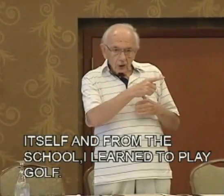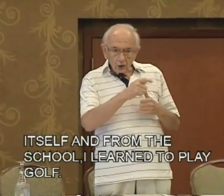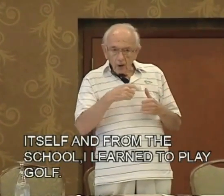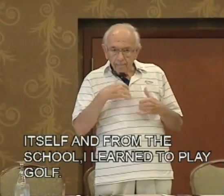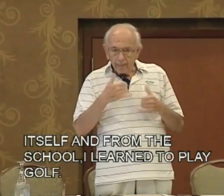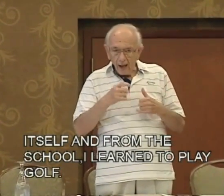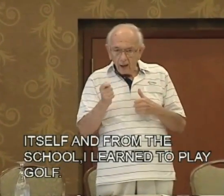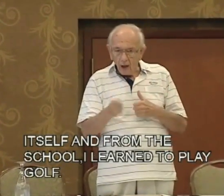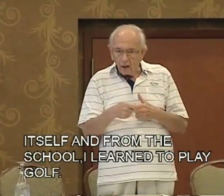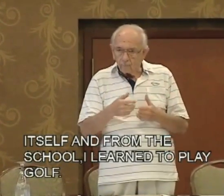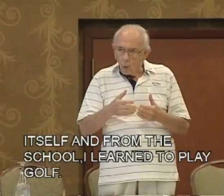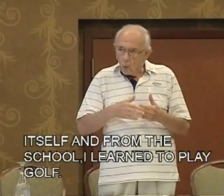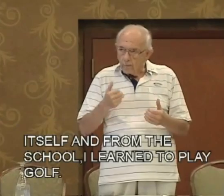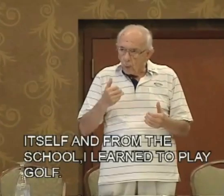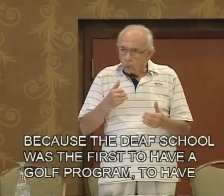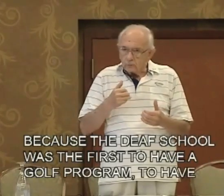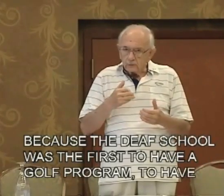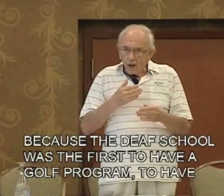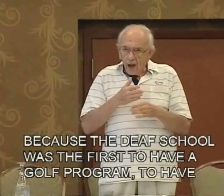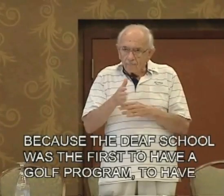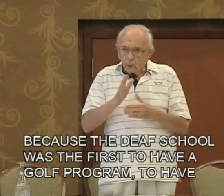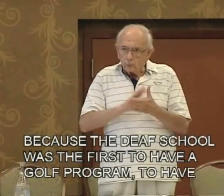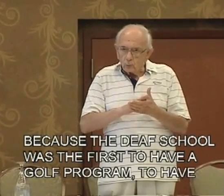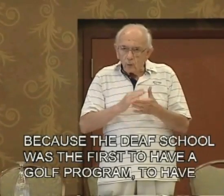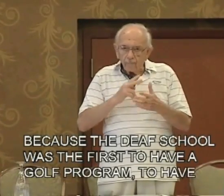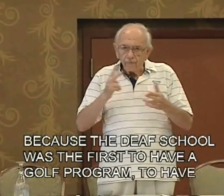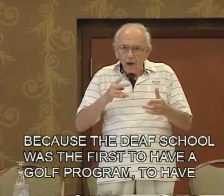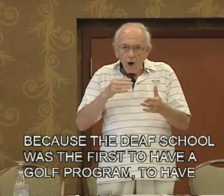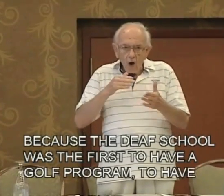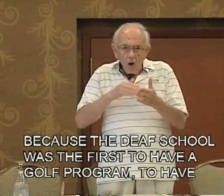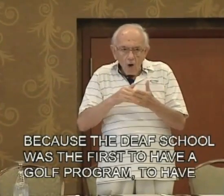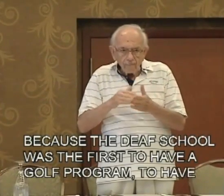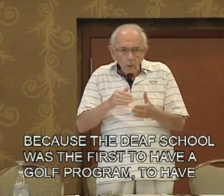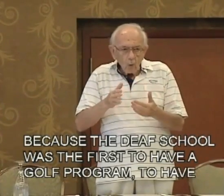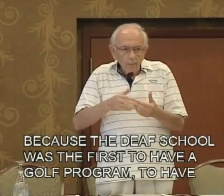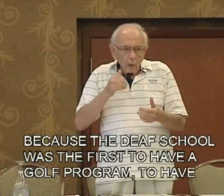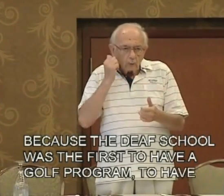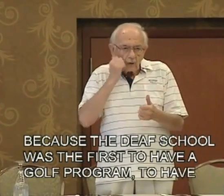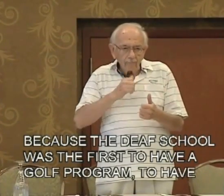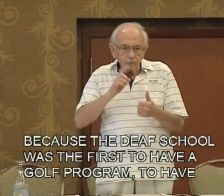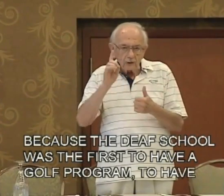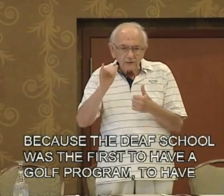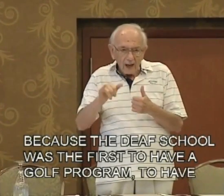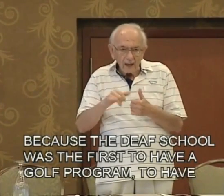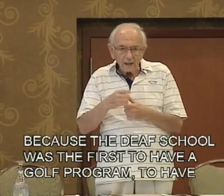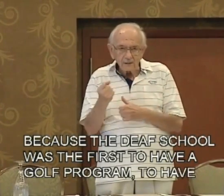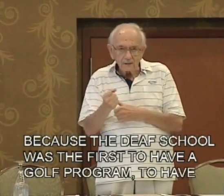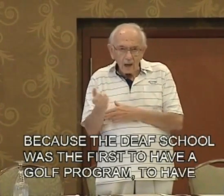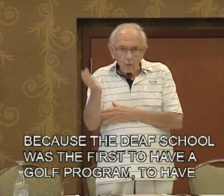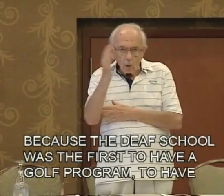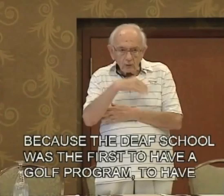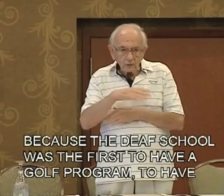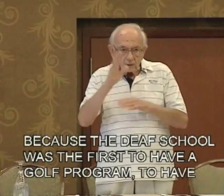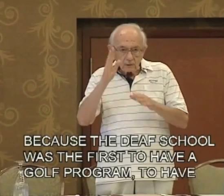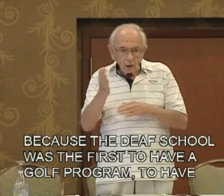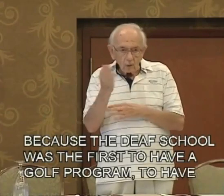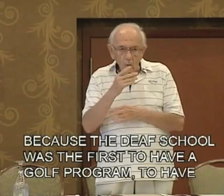because the deaf school was the first to have a golf program to have golf available for students and I can remember